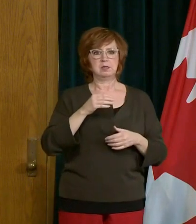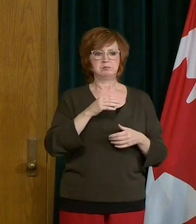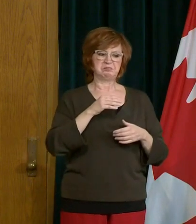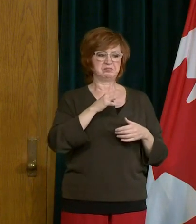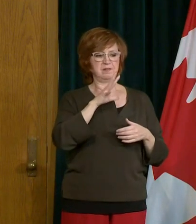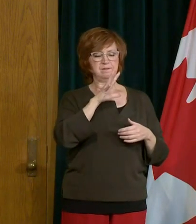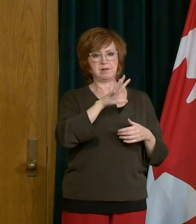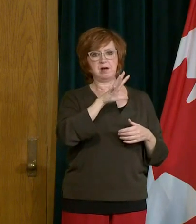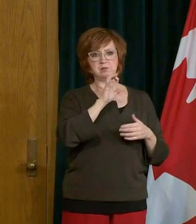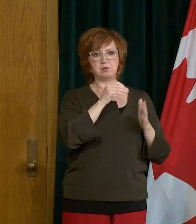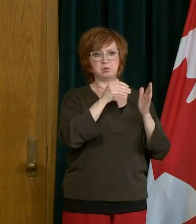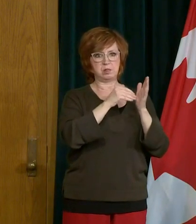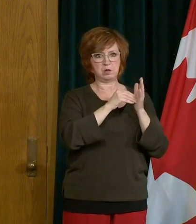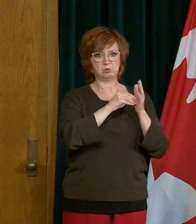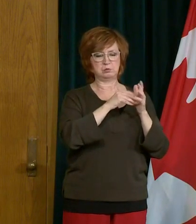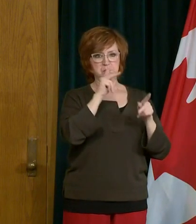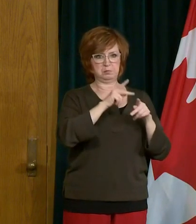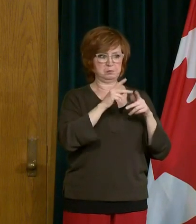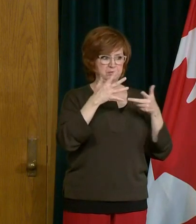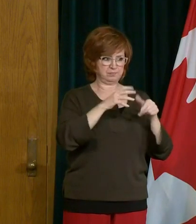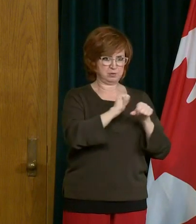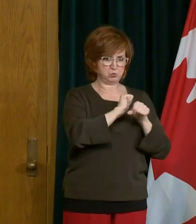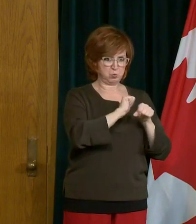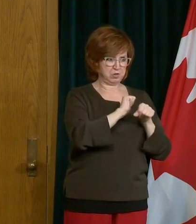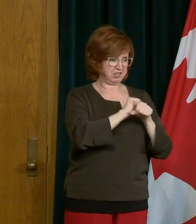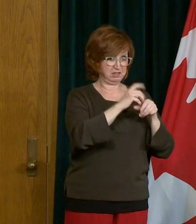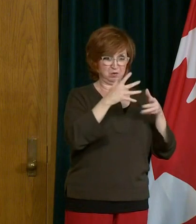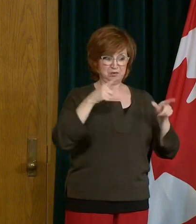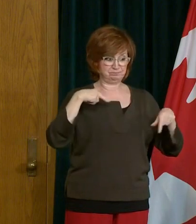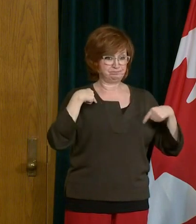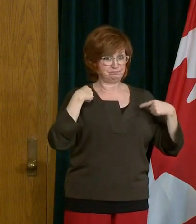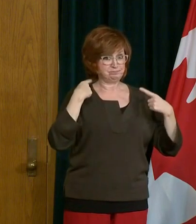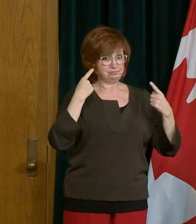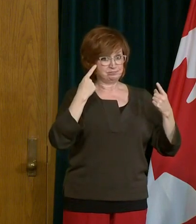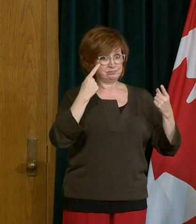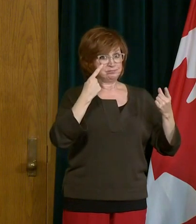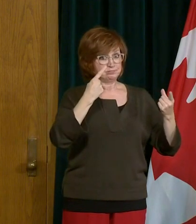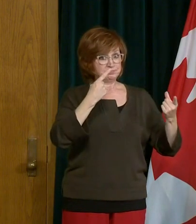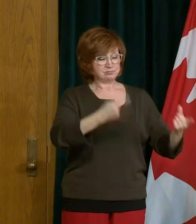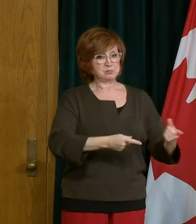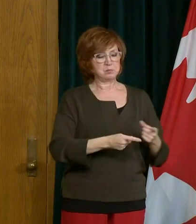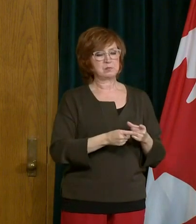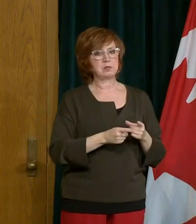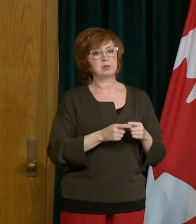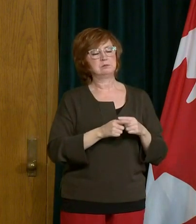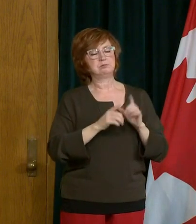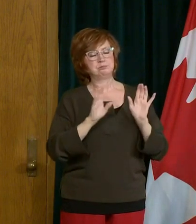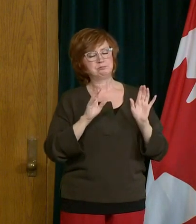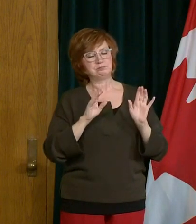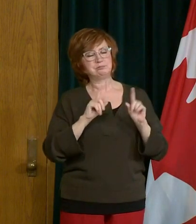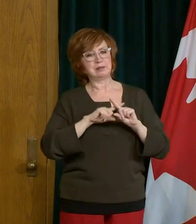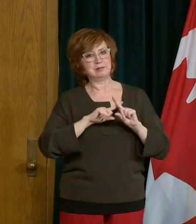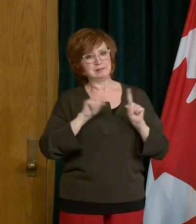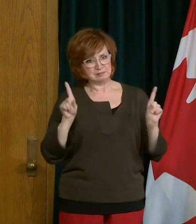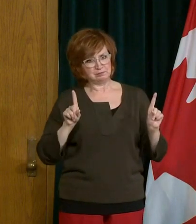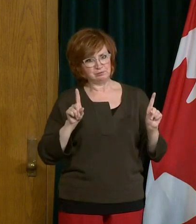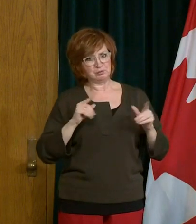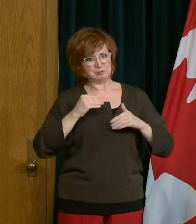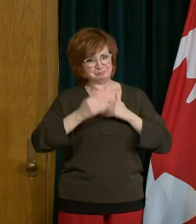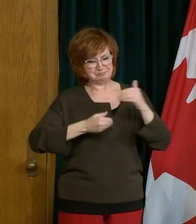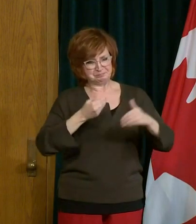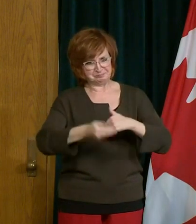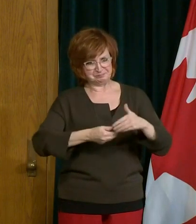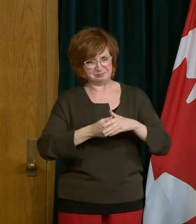working in our communities throughout our approach to this pandemic, albeit we're doing things very differently today, and